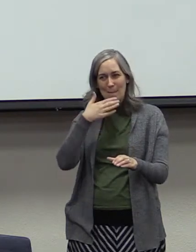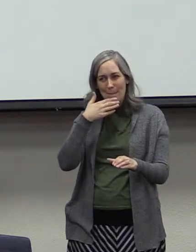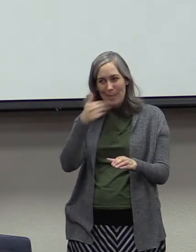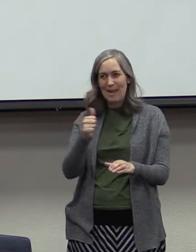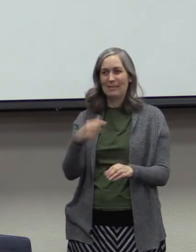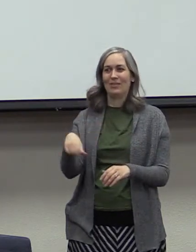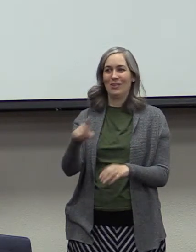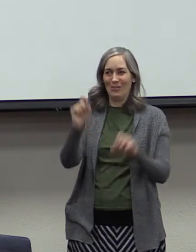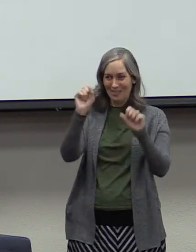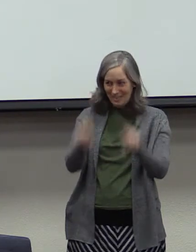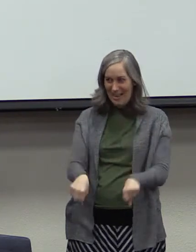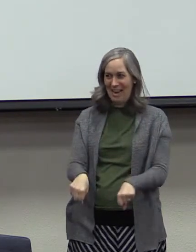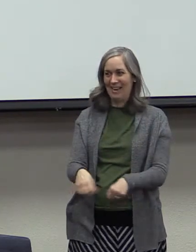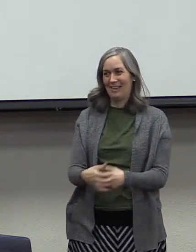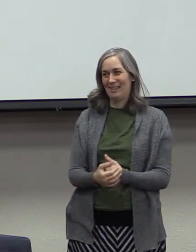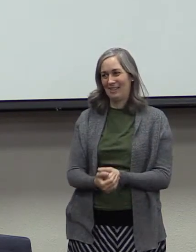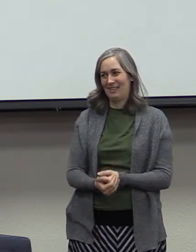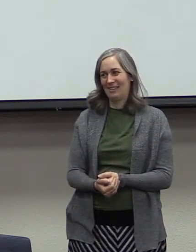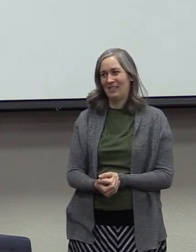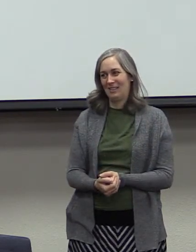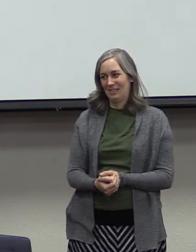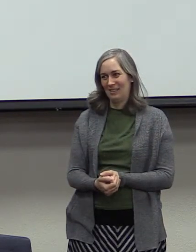way you can.